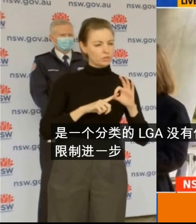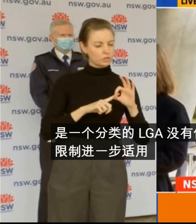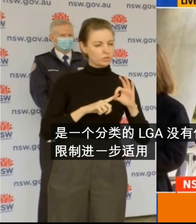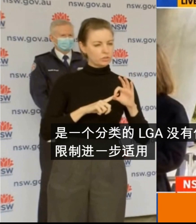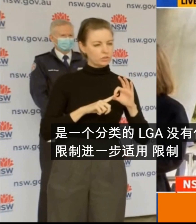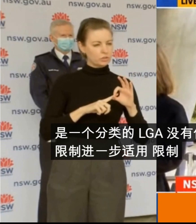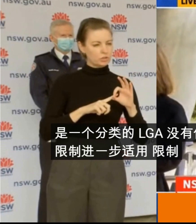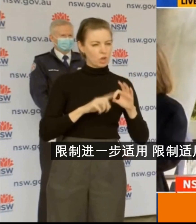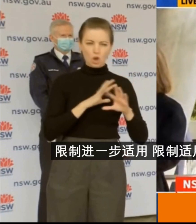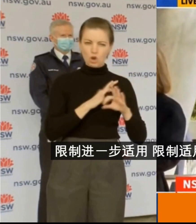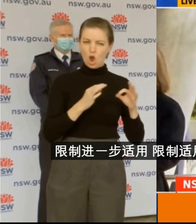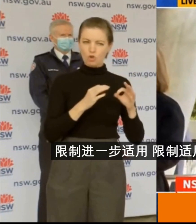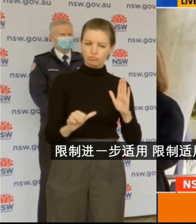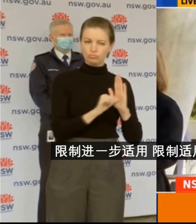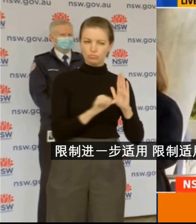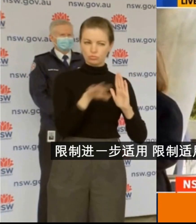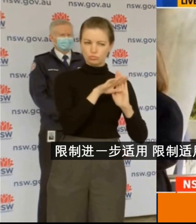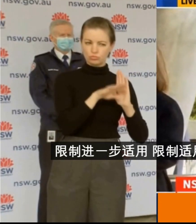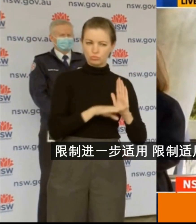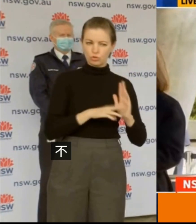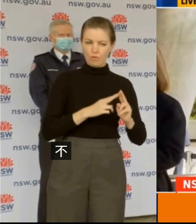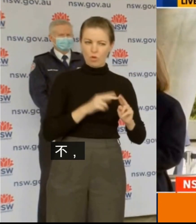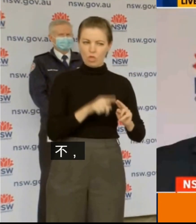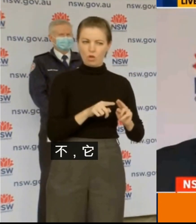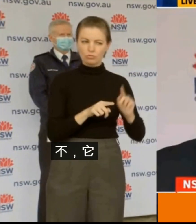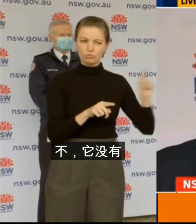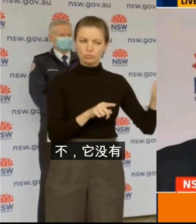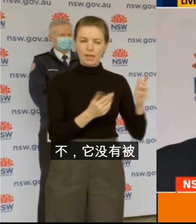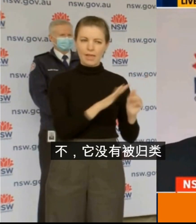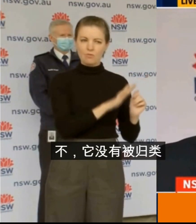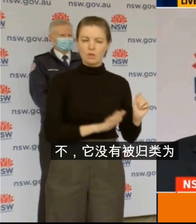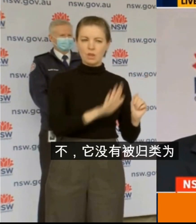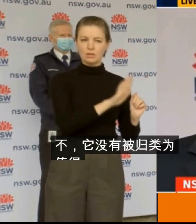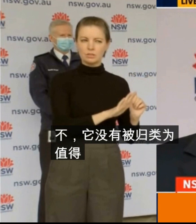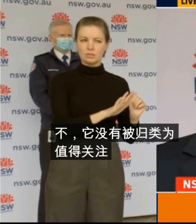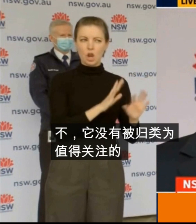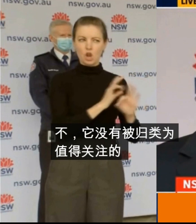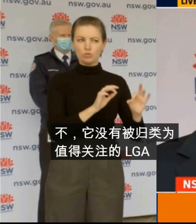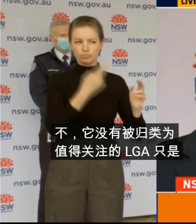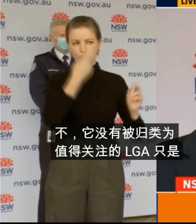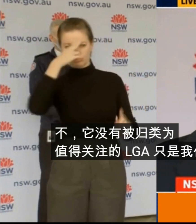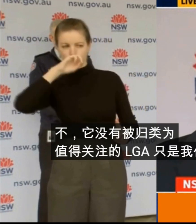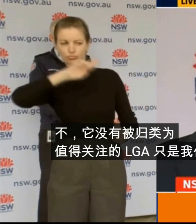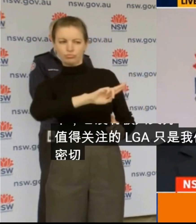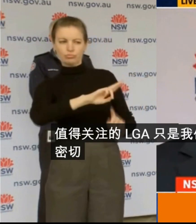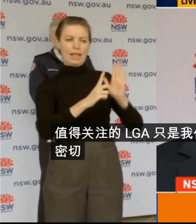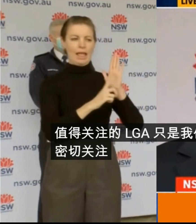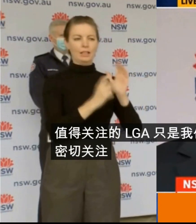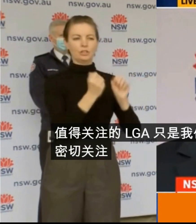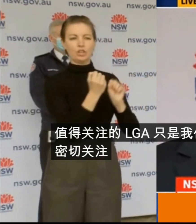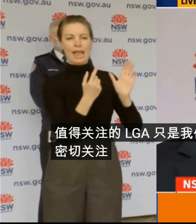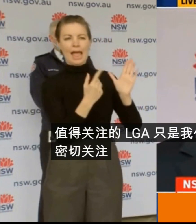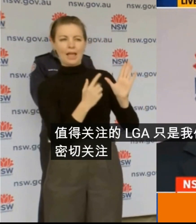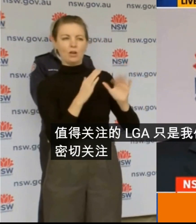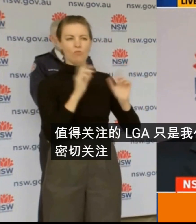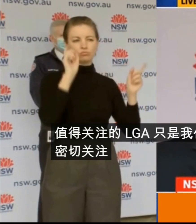restrictions apply. Further restrictions apply. Is that? No, it hasn't been classified as an LGA of concern. It's simply we're watching it very